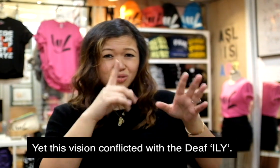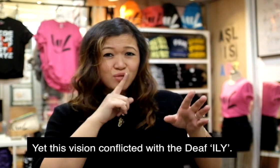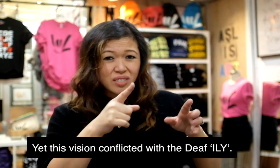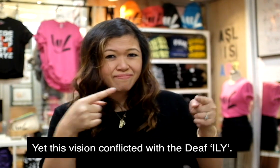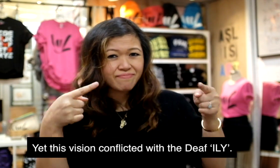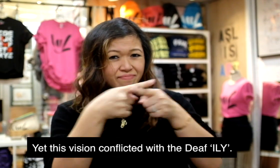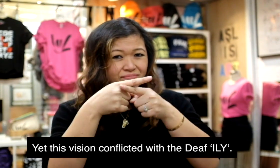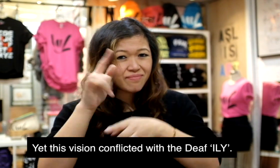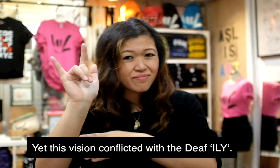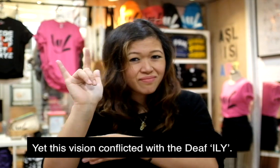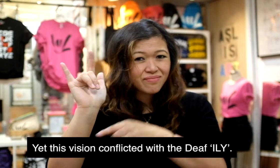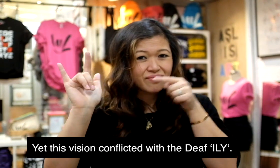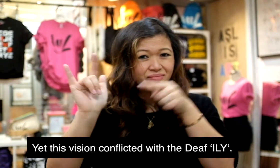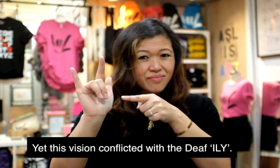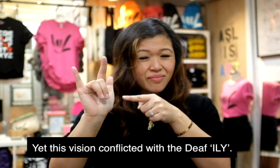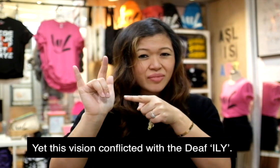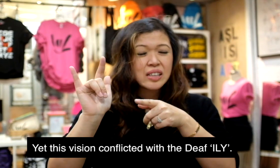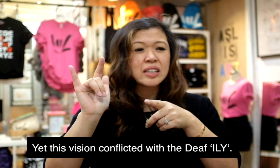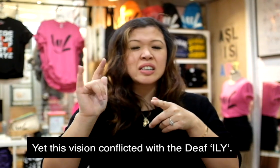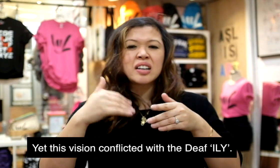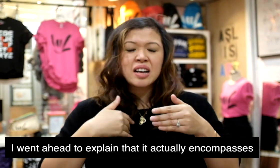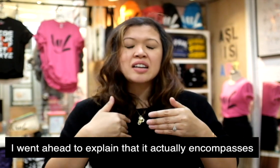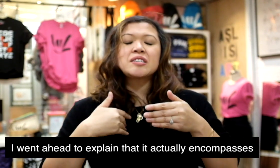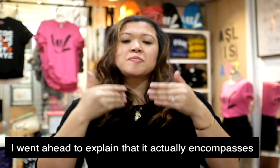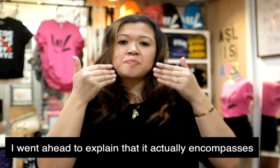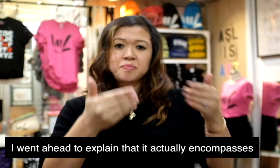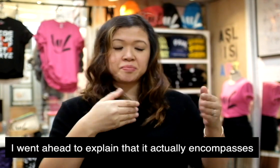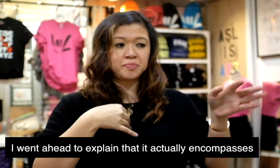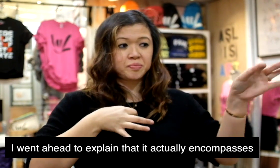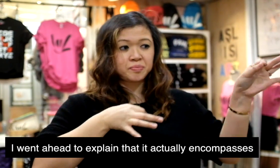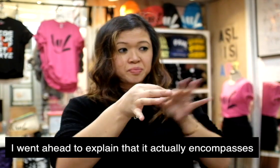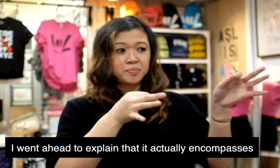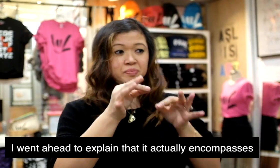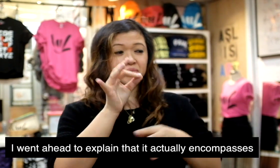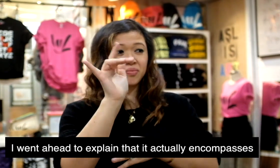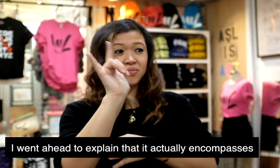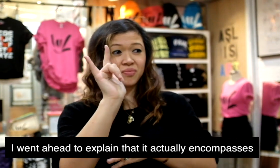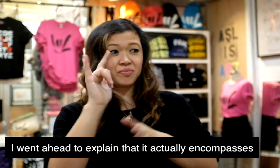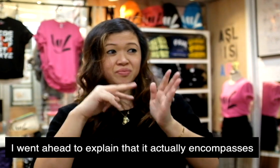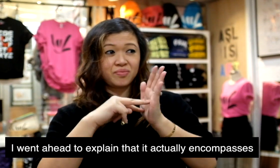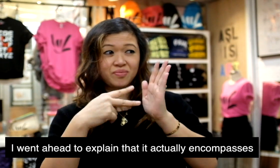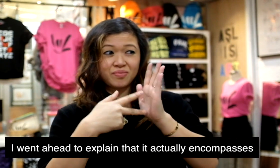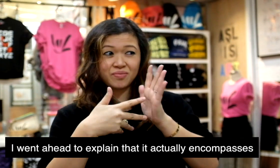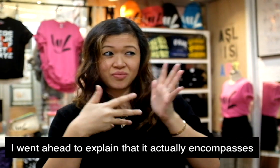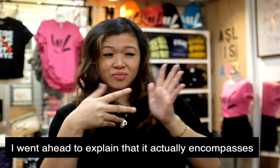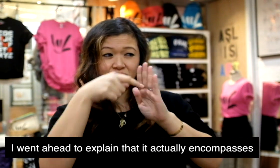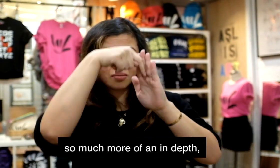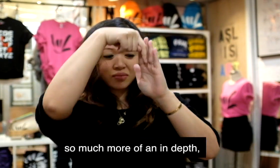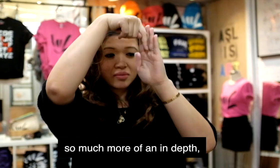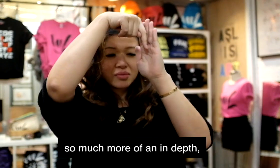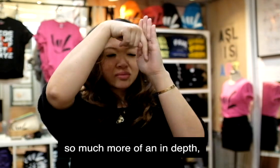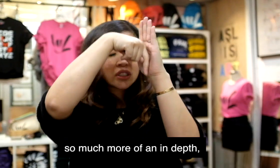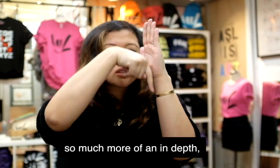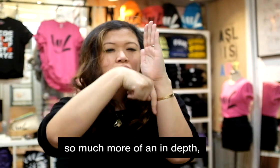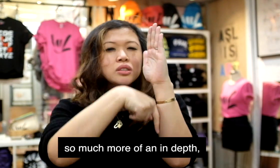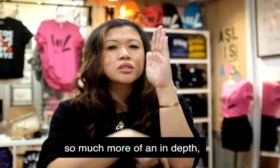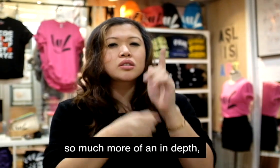And her vision really conflicted with what I love you sign really means in the deaf community. So I explained to her that it actually encompasses